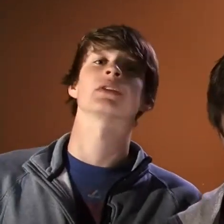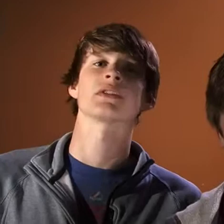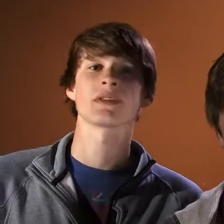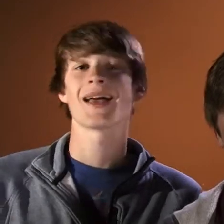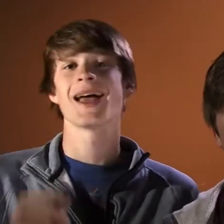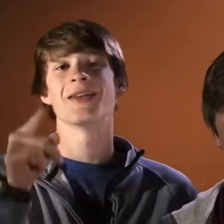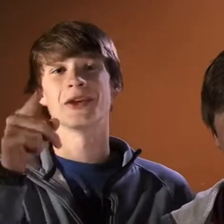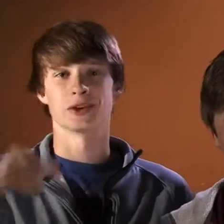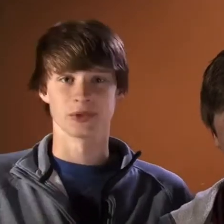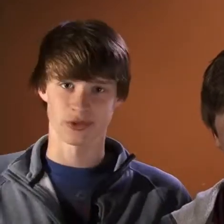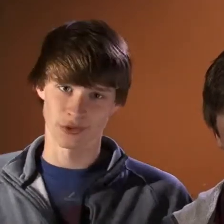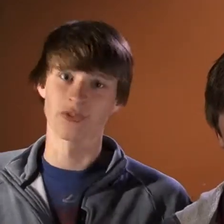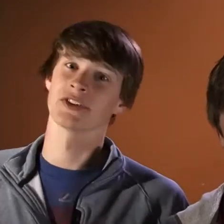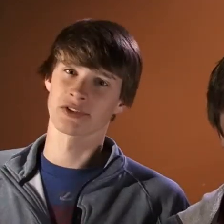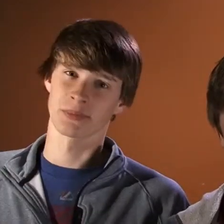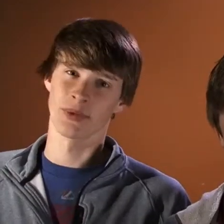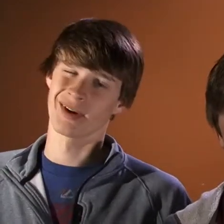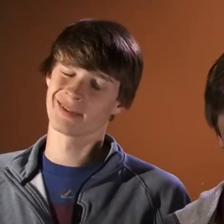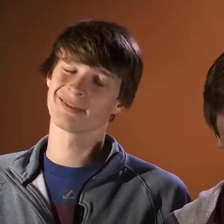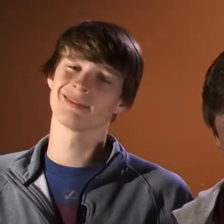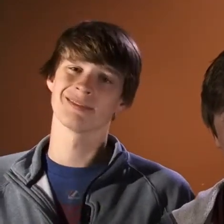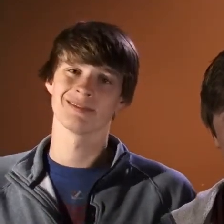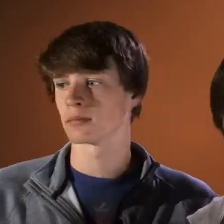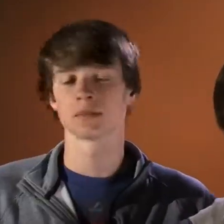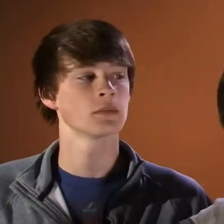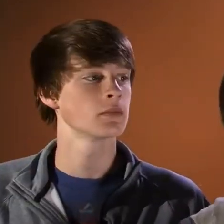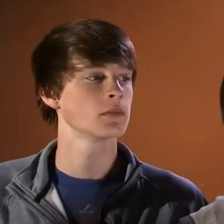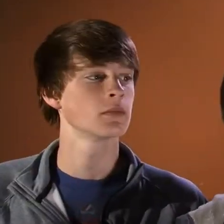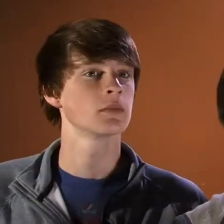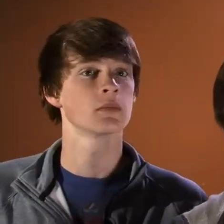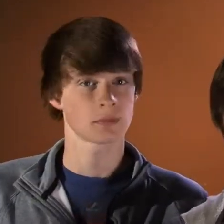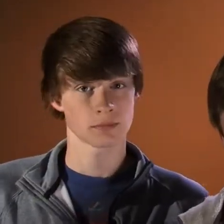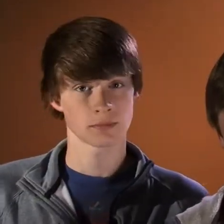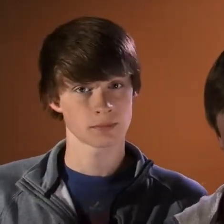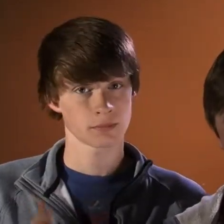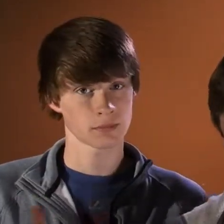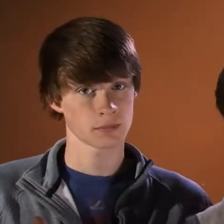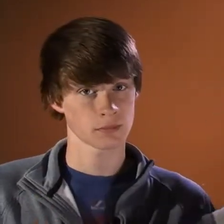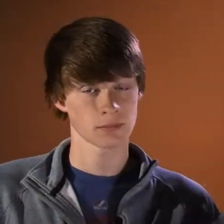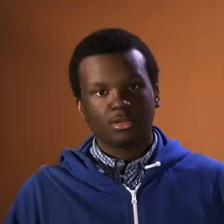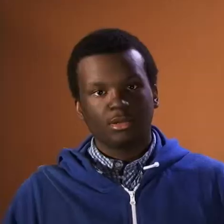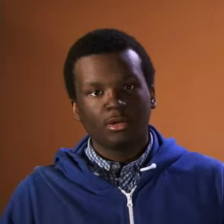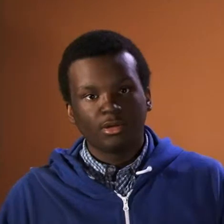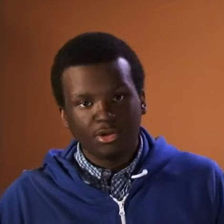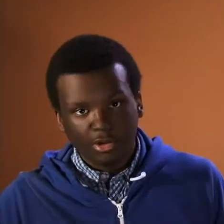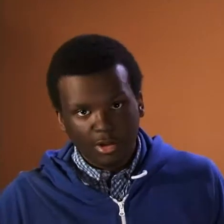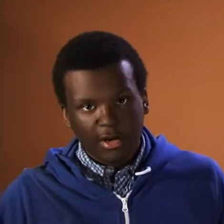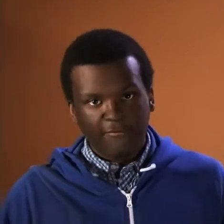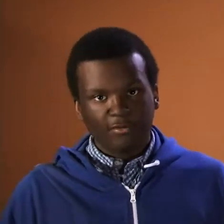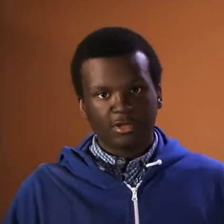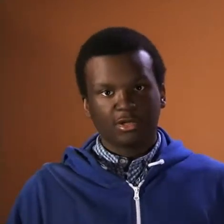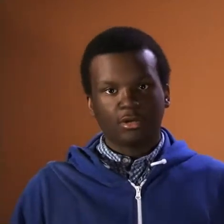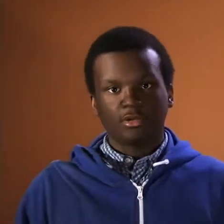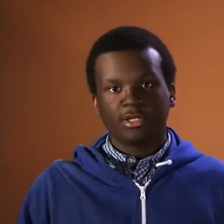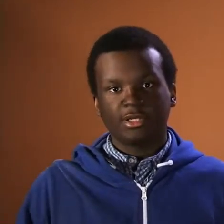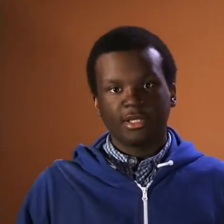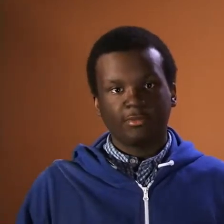students. Thank you, Mr. Scholl, for your support. Now over to Brandon Johnson for sports. Junior Air Force ROTC